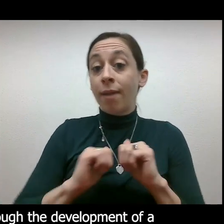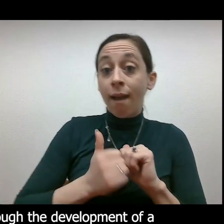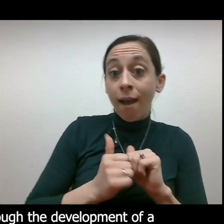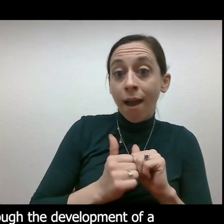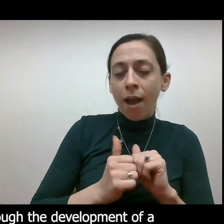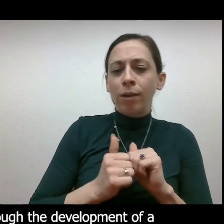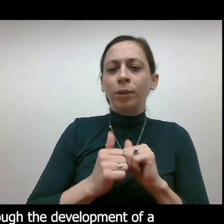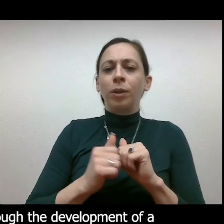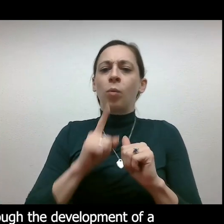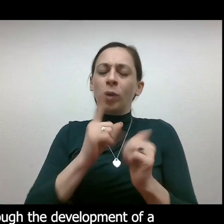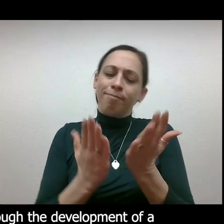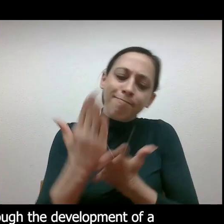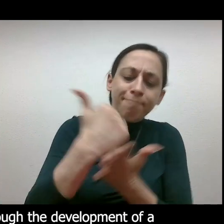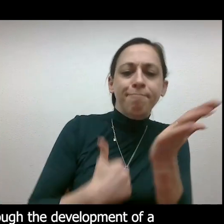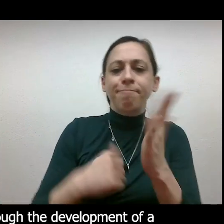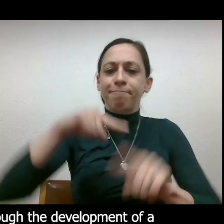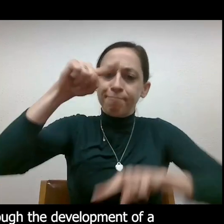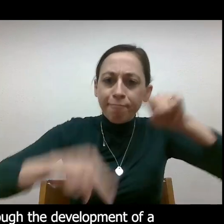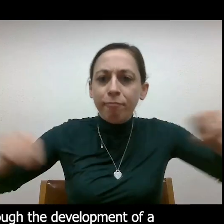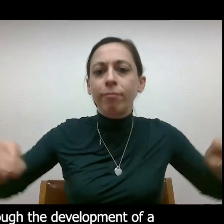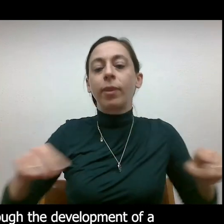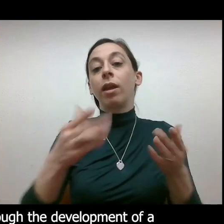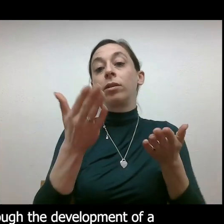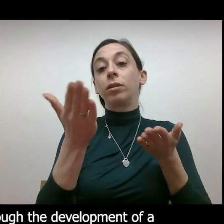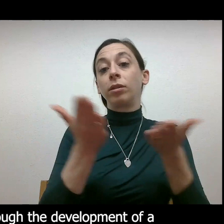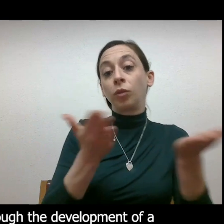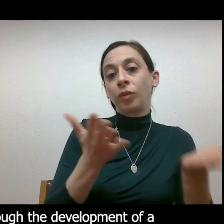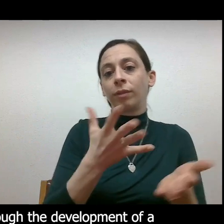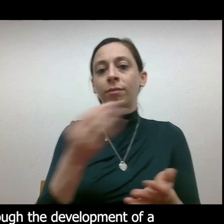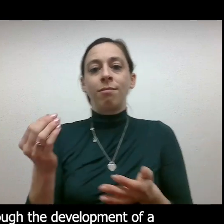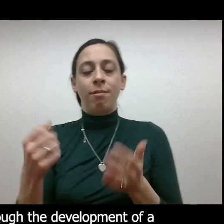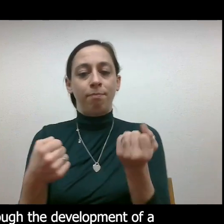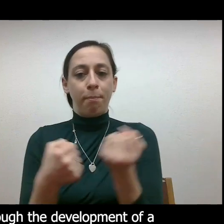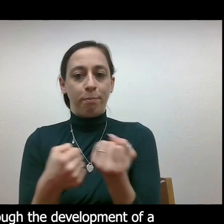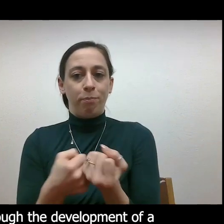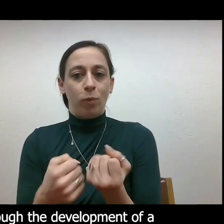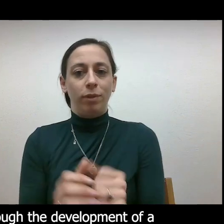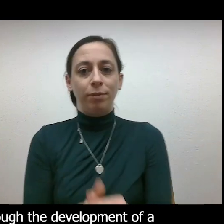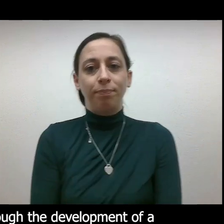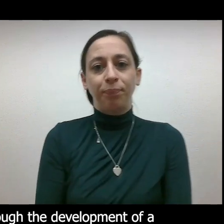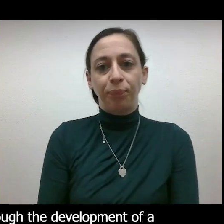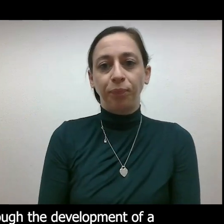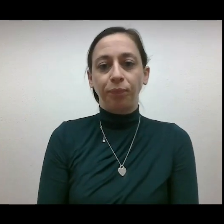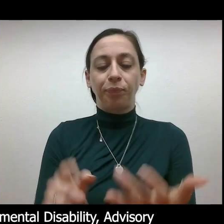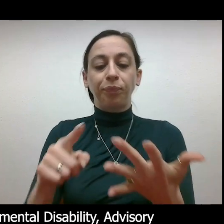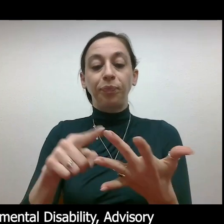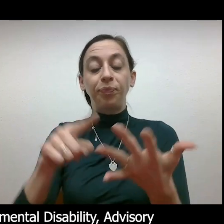the development of a comprehensive system of services and supports.